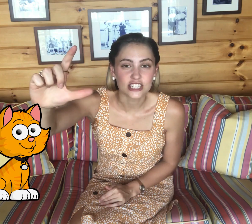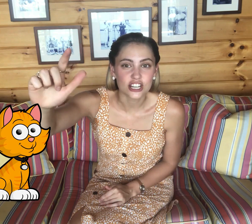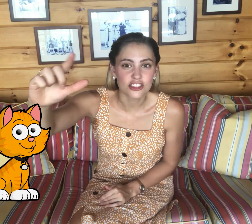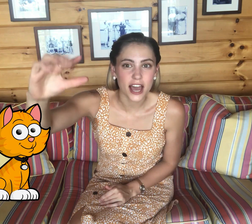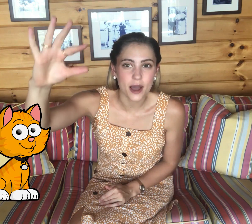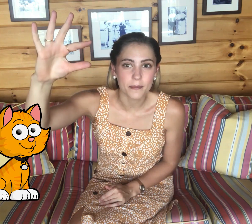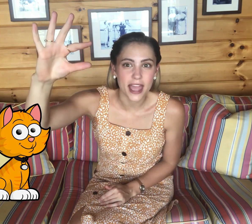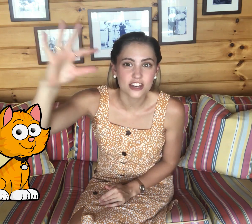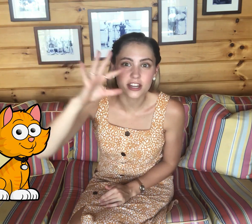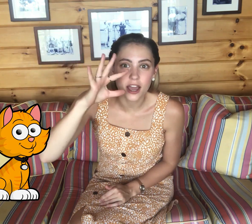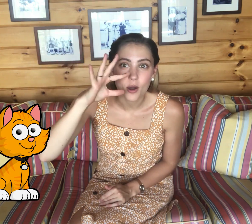Wonderful.